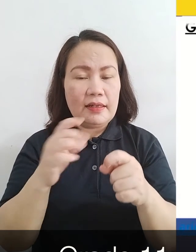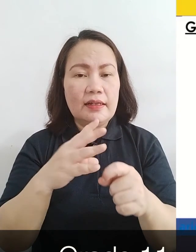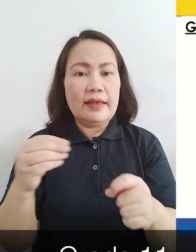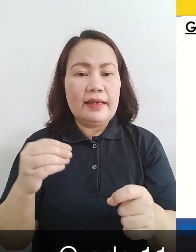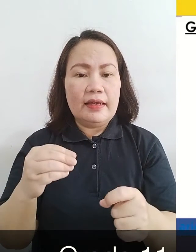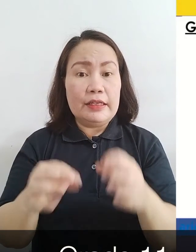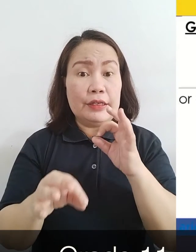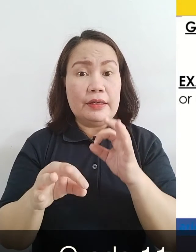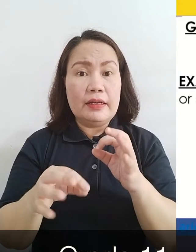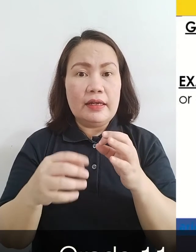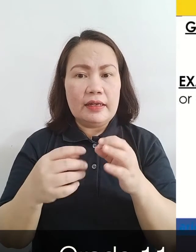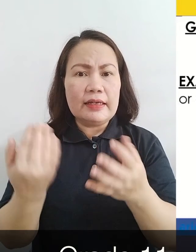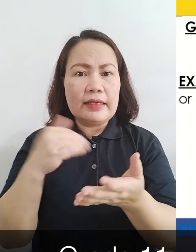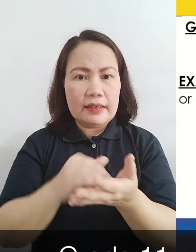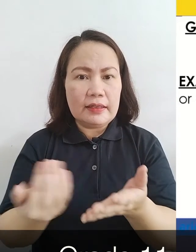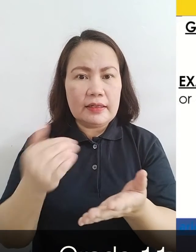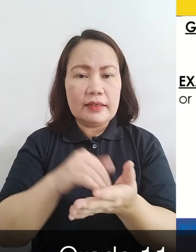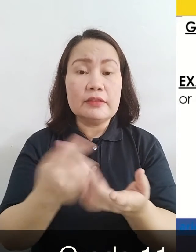Another example.